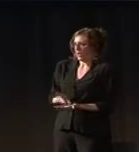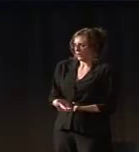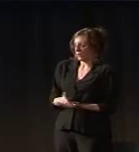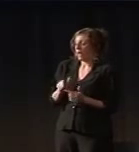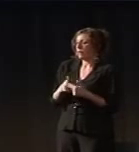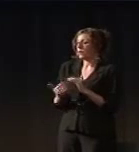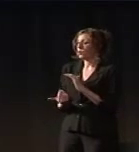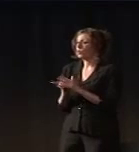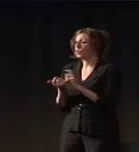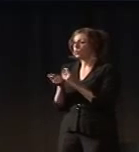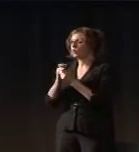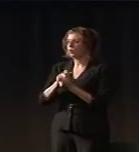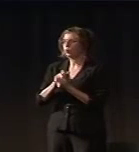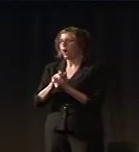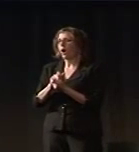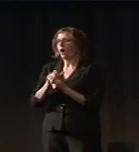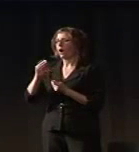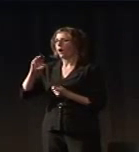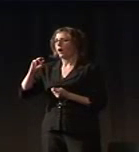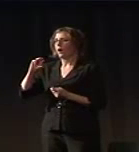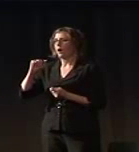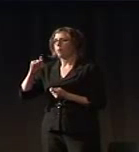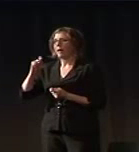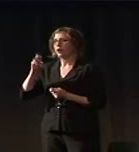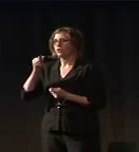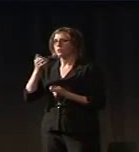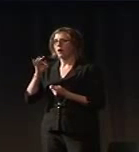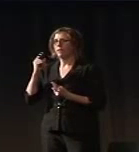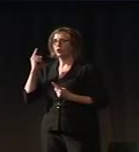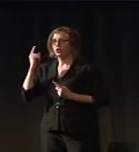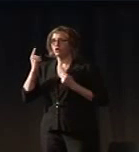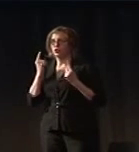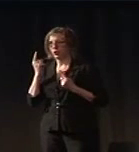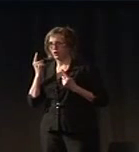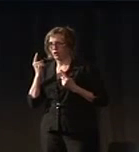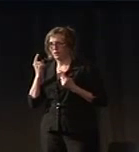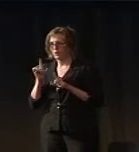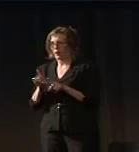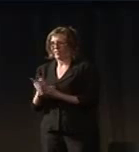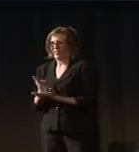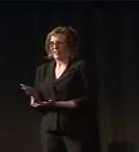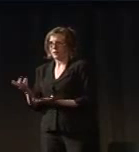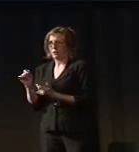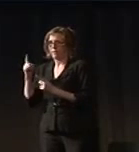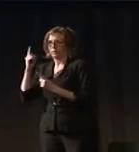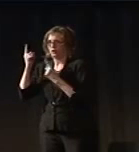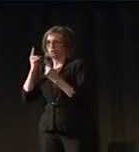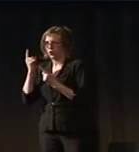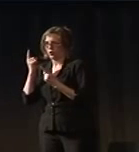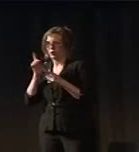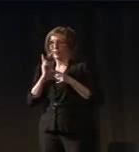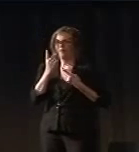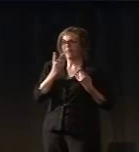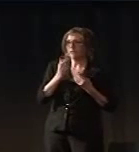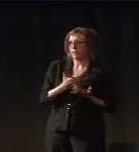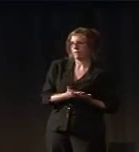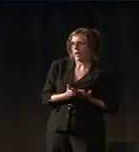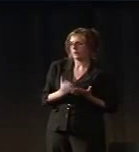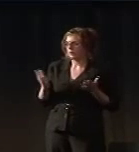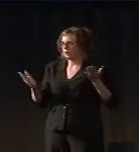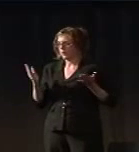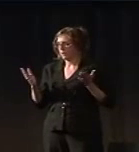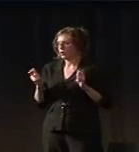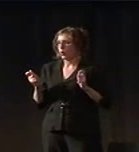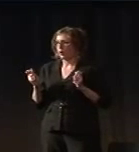begins to articulate as matters of concern. This comes out, or one place to note this pivot, I actually just reread this essay again this